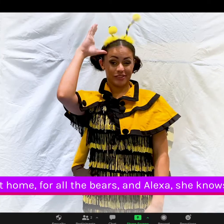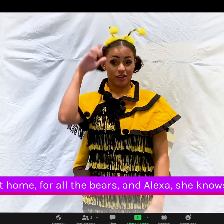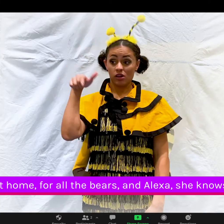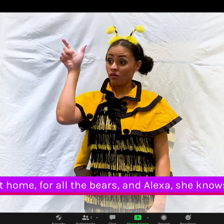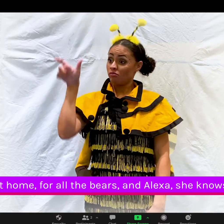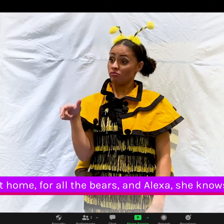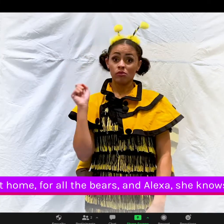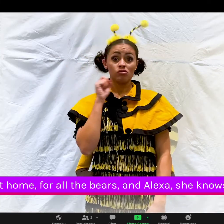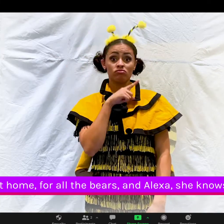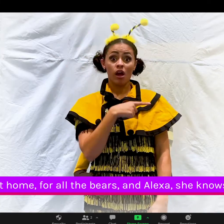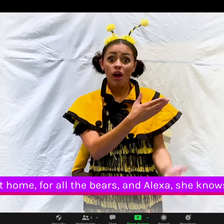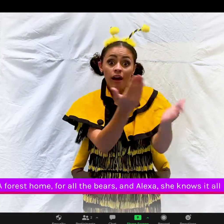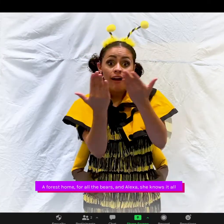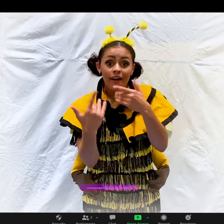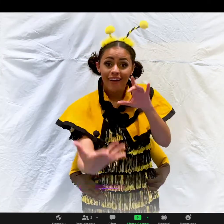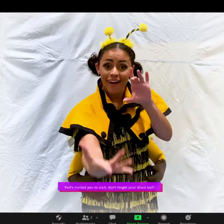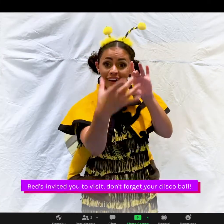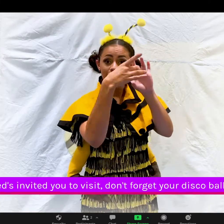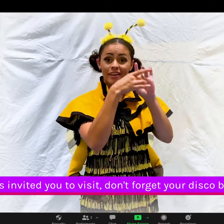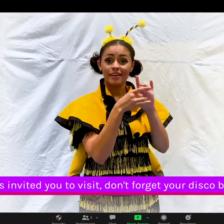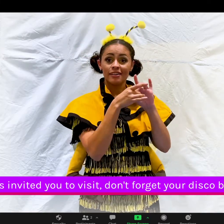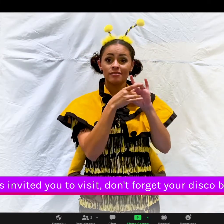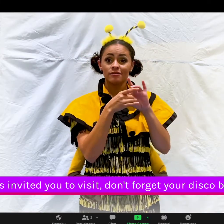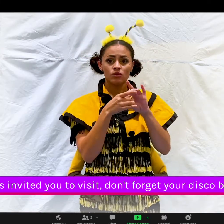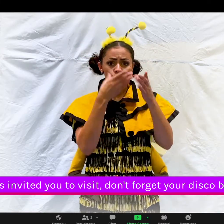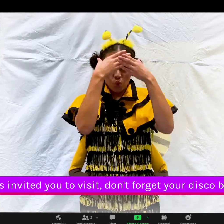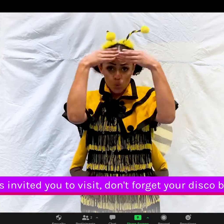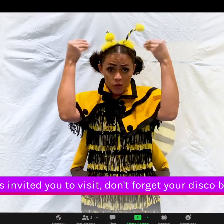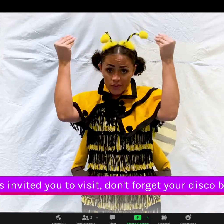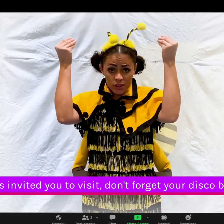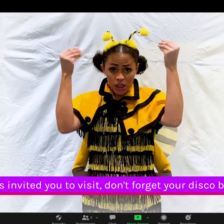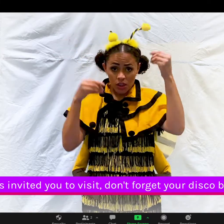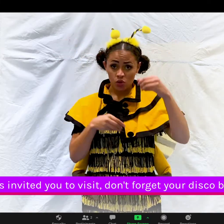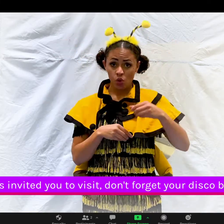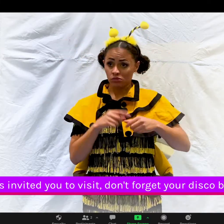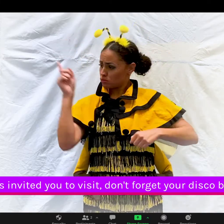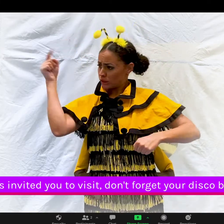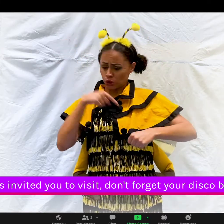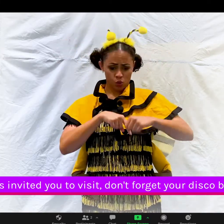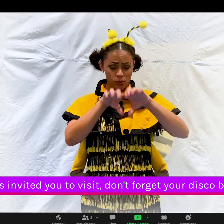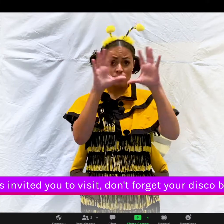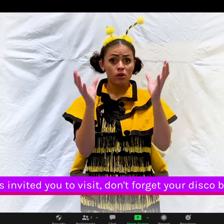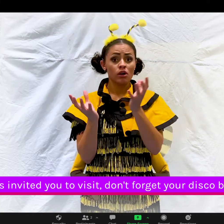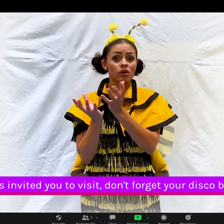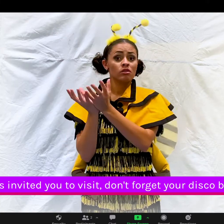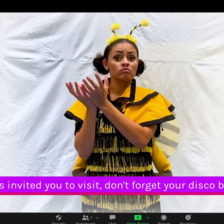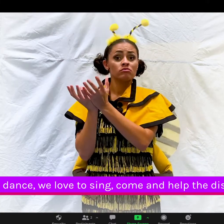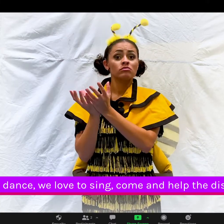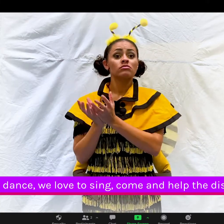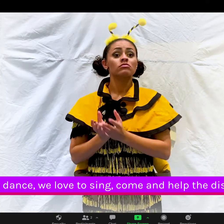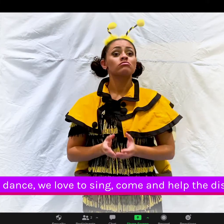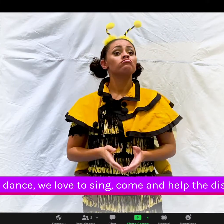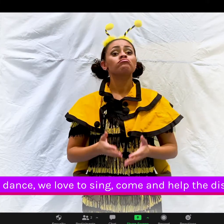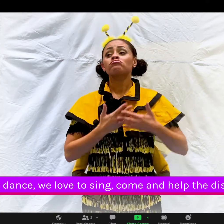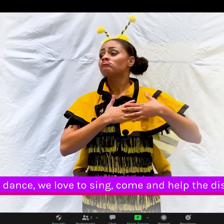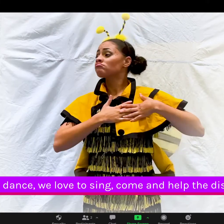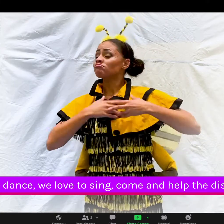She knows it all. Red's invited you to visit. Don't forget your disco ball. We love to dance, we